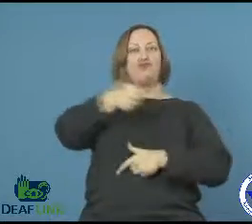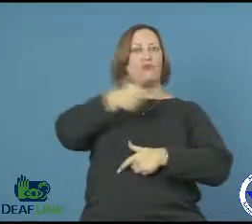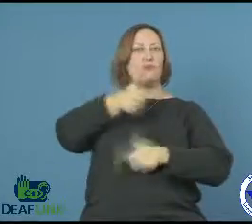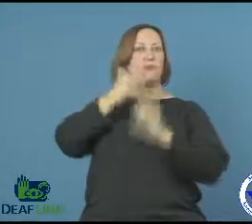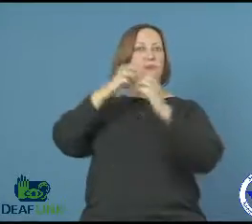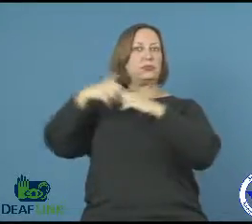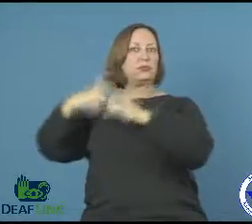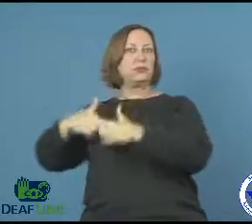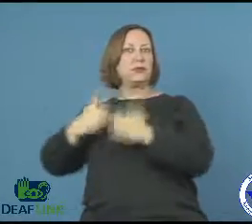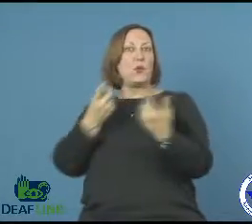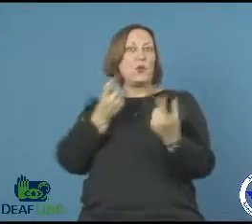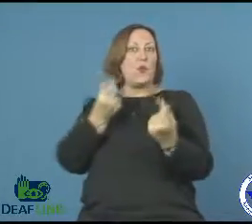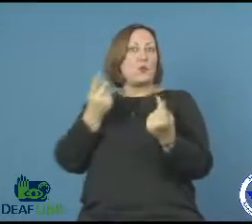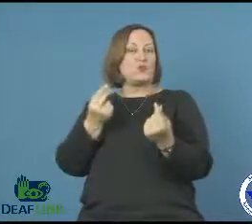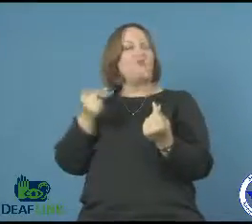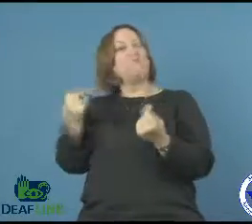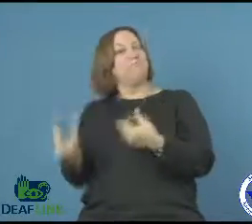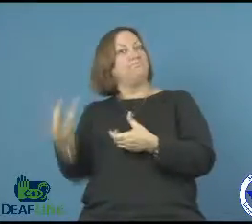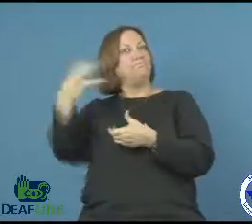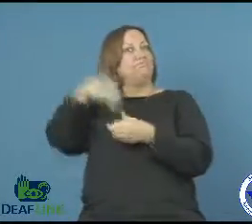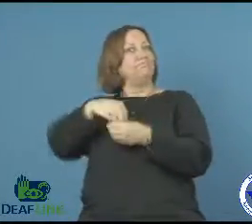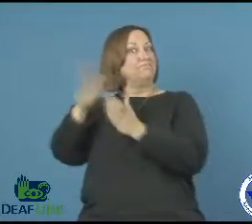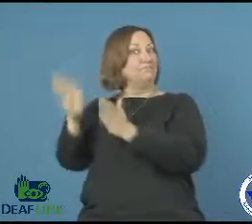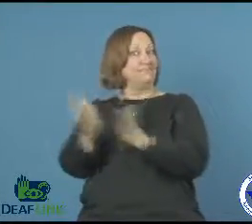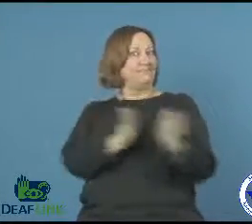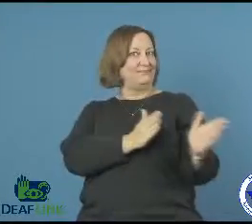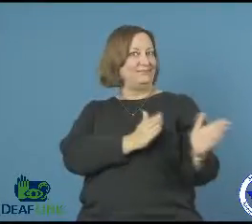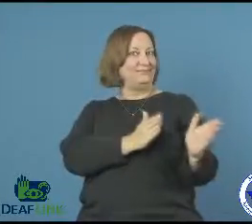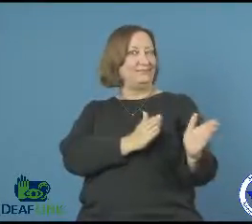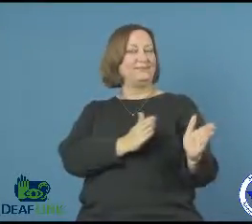or transportation delays or breakdowns.